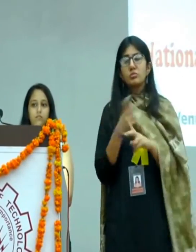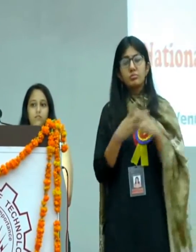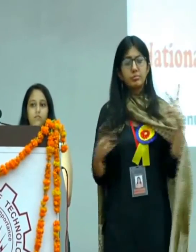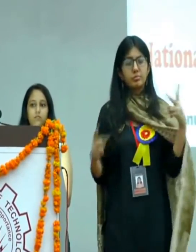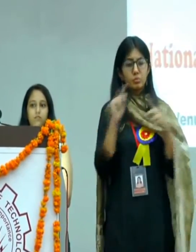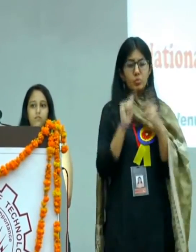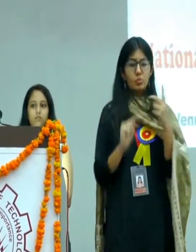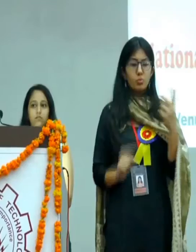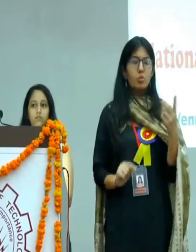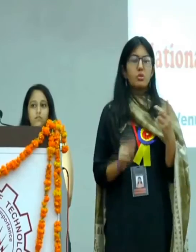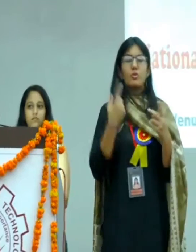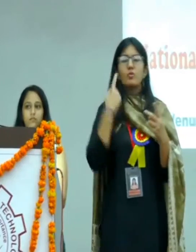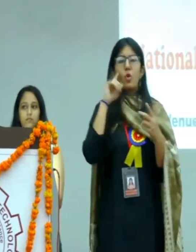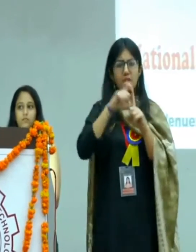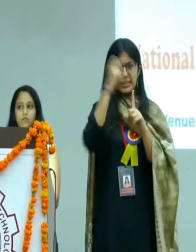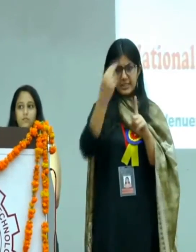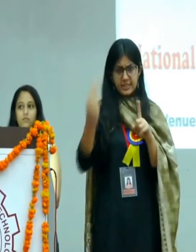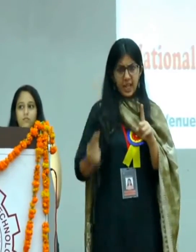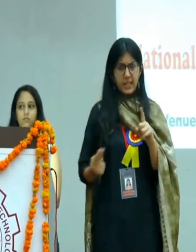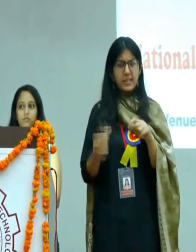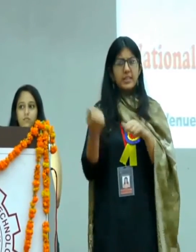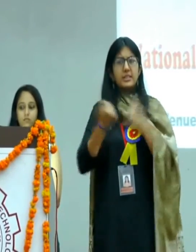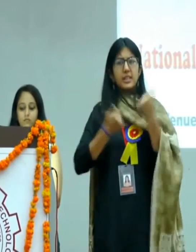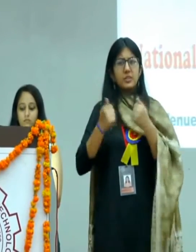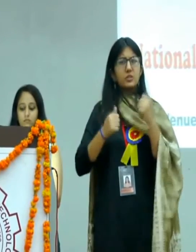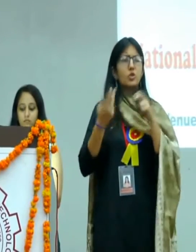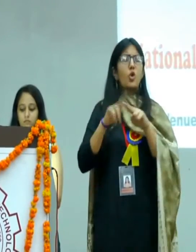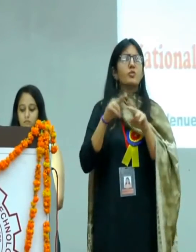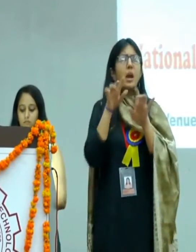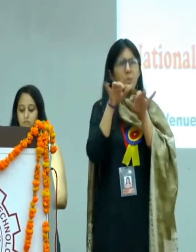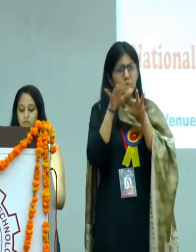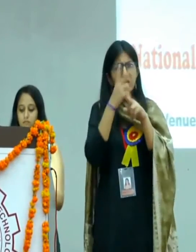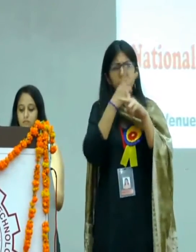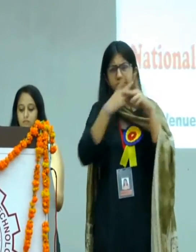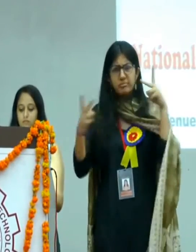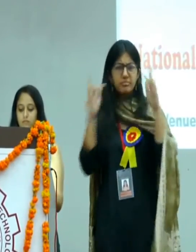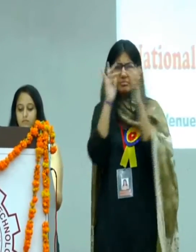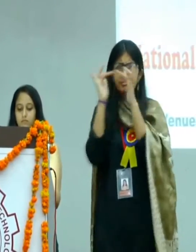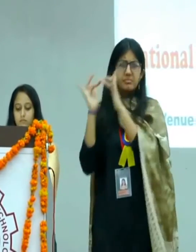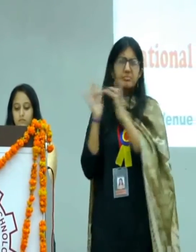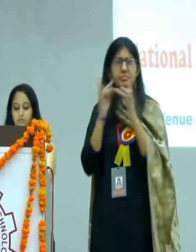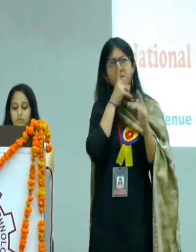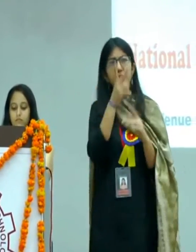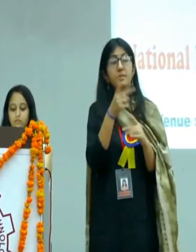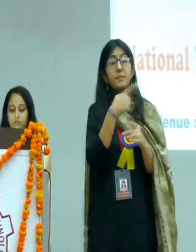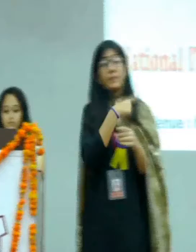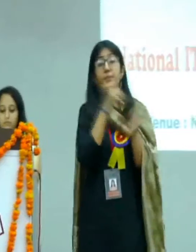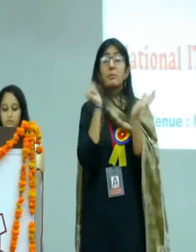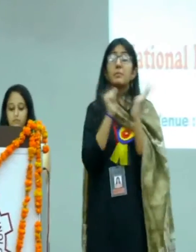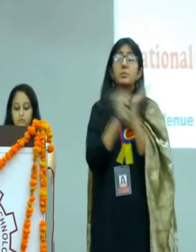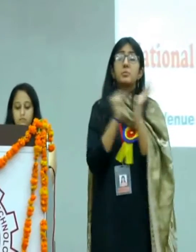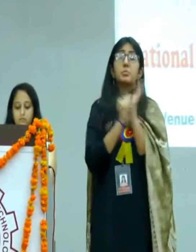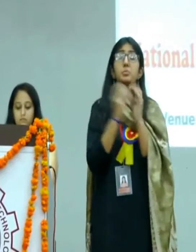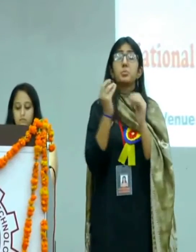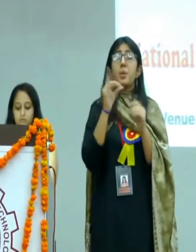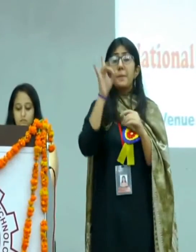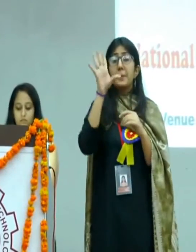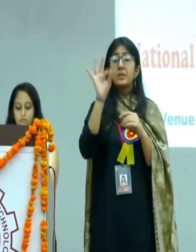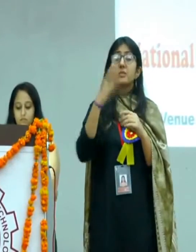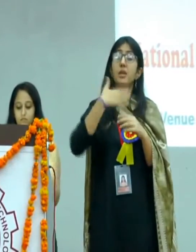verification, synthesis, design and testing of digital circuits. He has published more than 150 research papers till